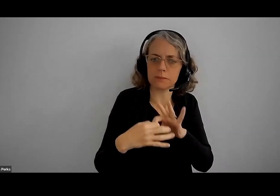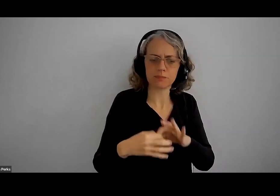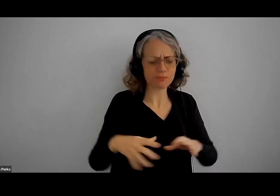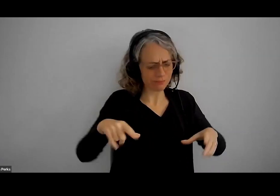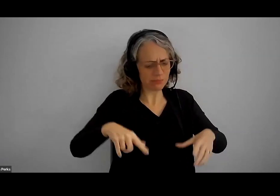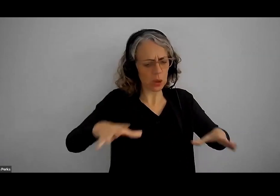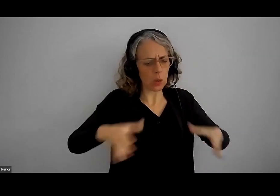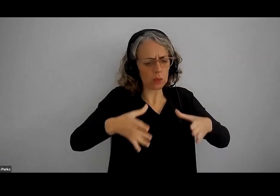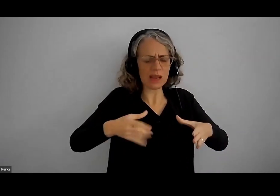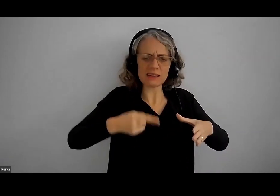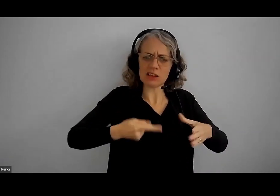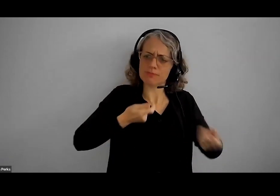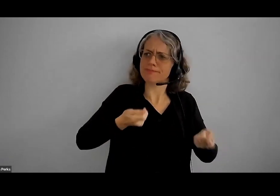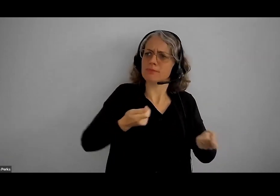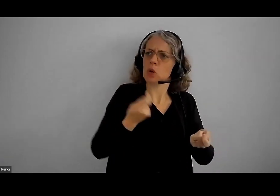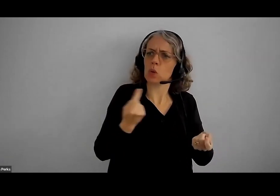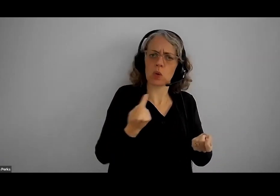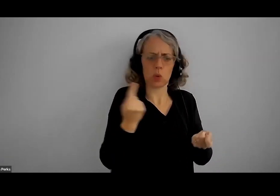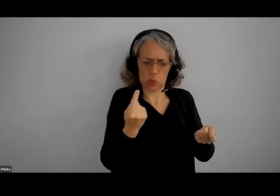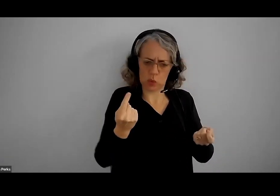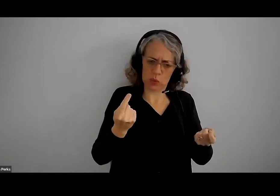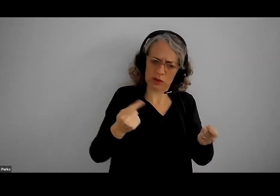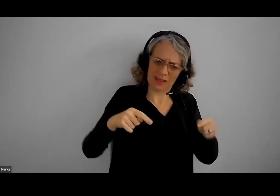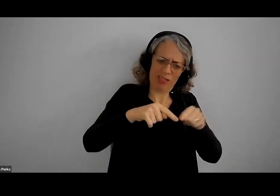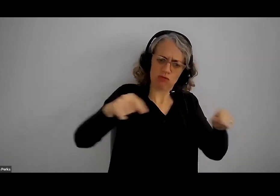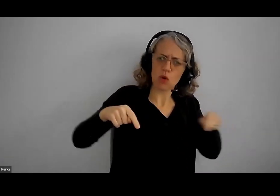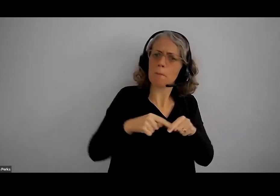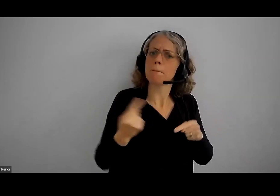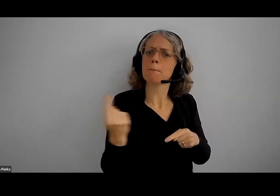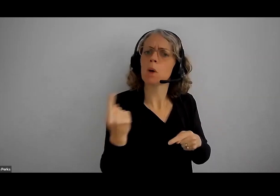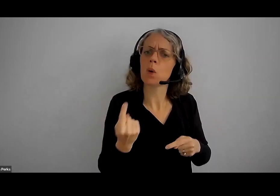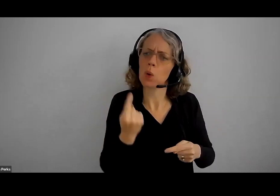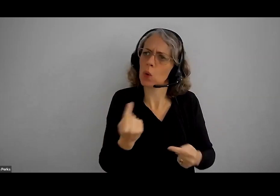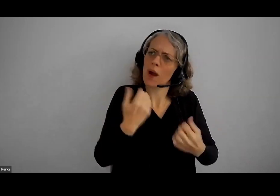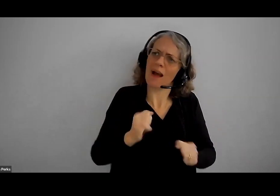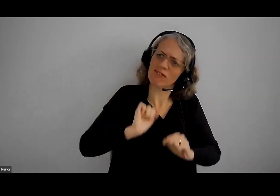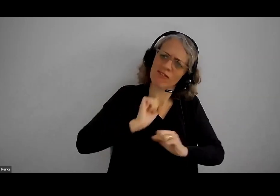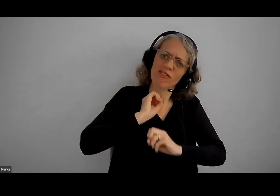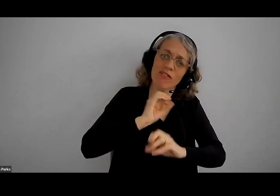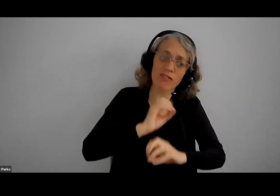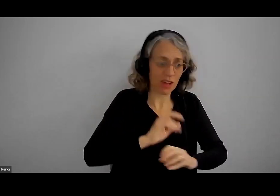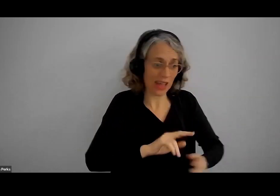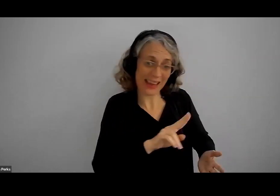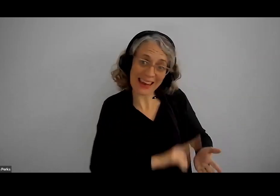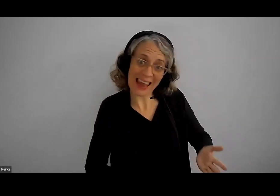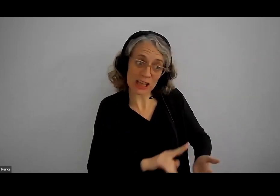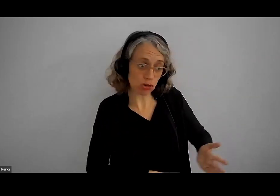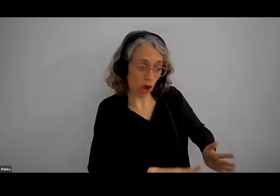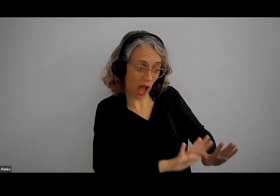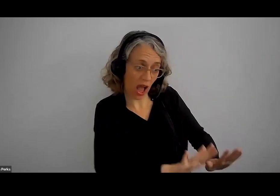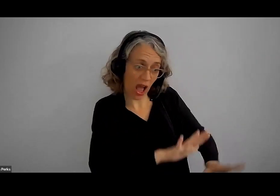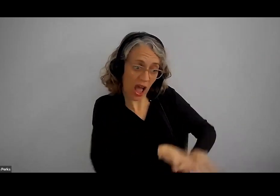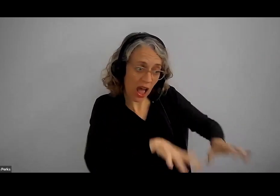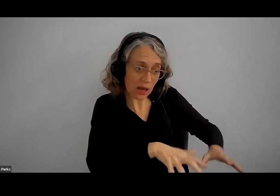in the room when decisions get made? Who actually has voice in those decisions? Does nature have a voice? Do future generations have